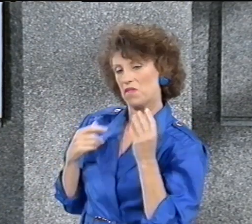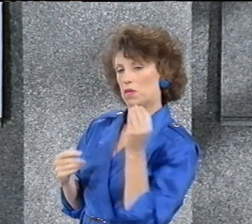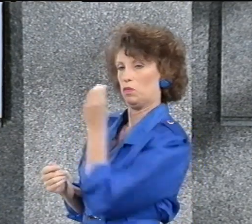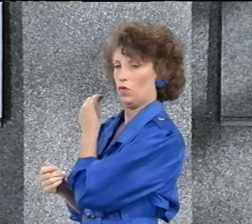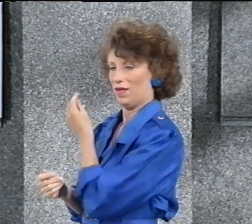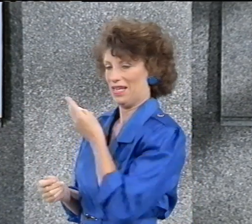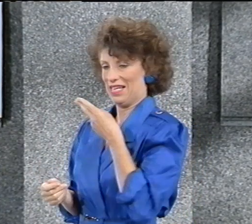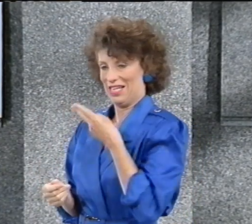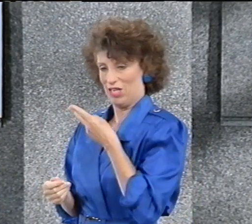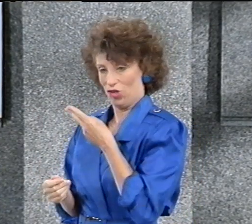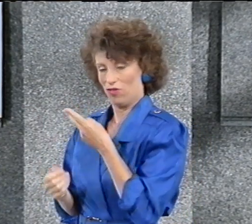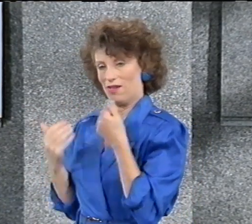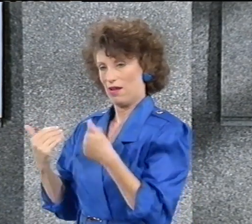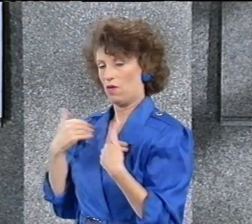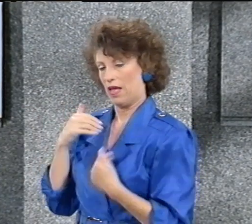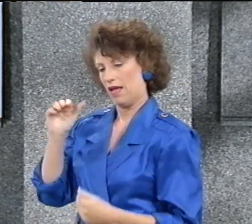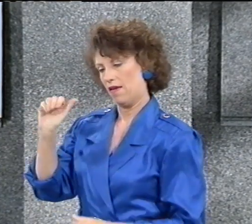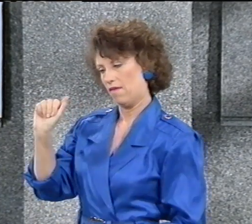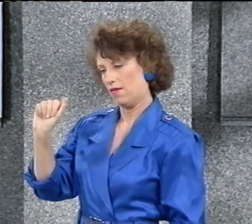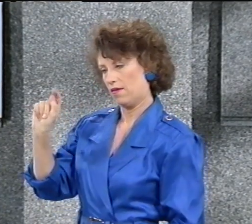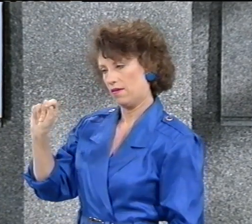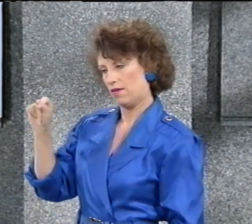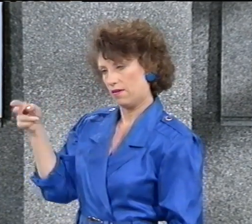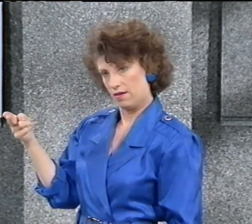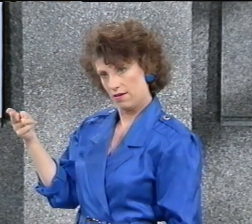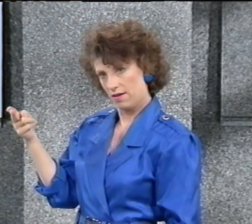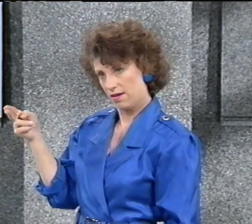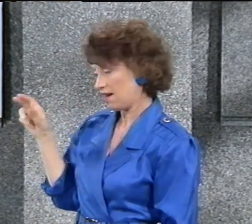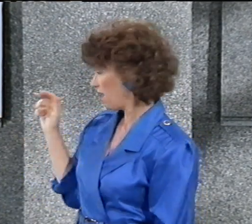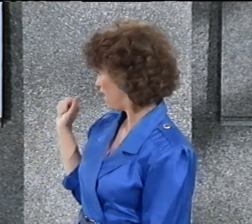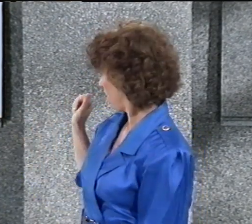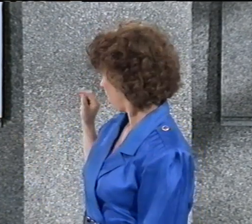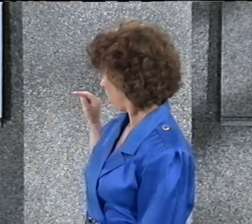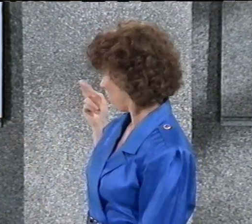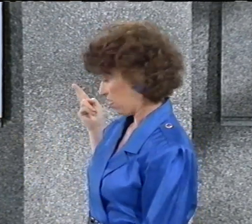Now we'll take the E off and replace it with an H so that we have ath.